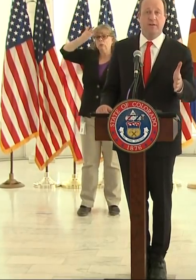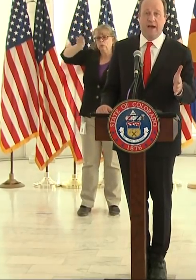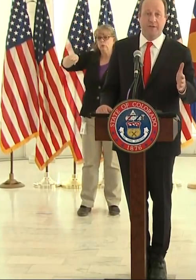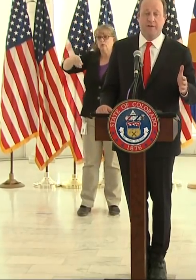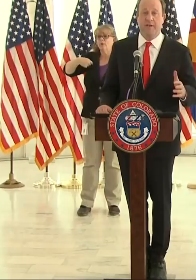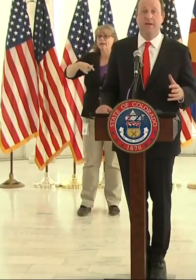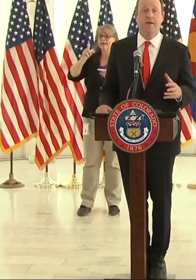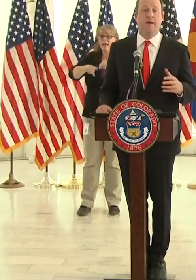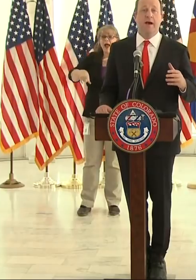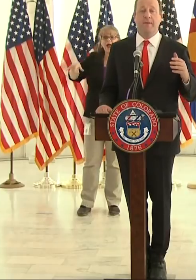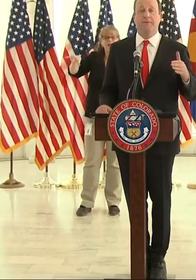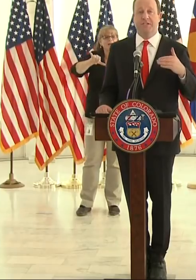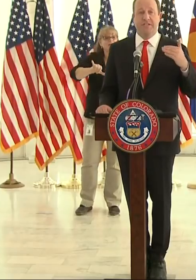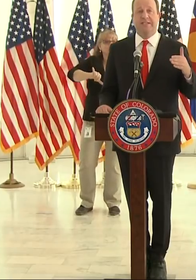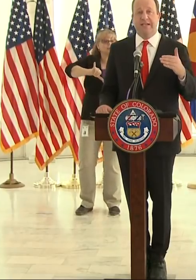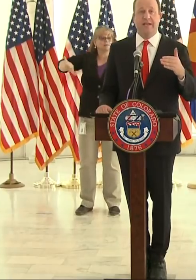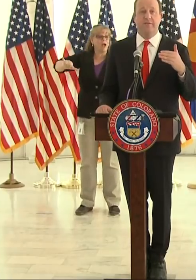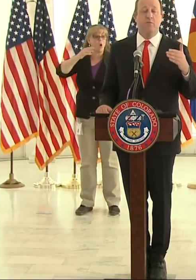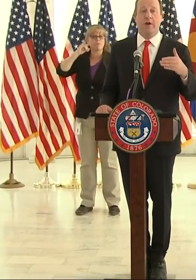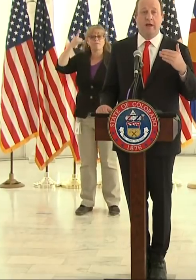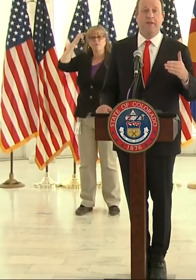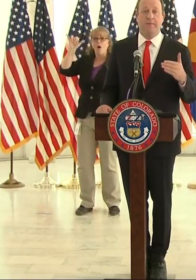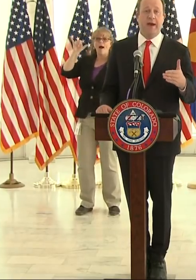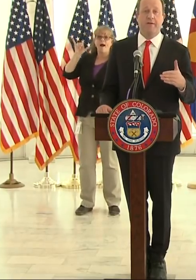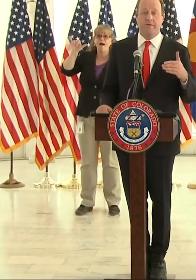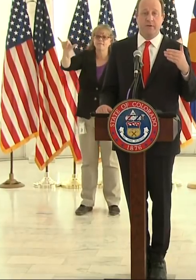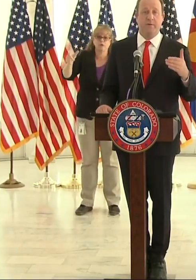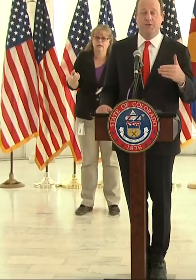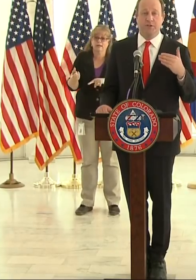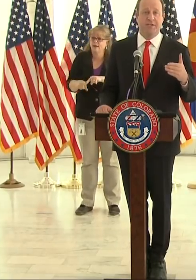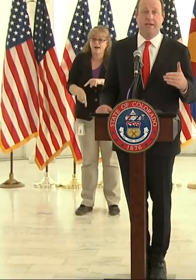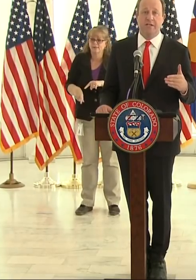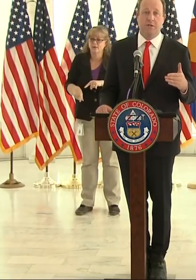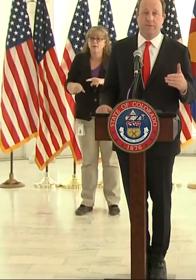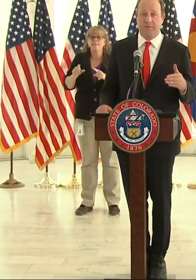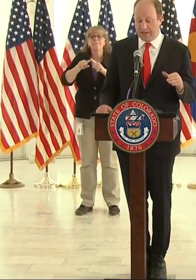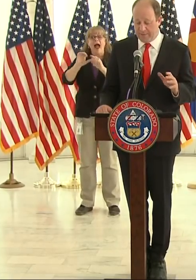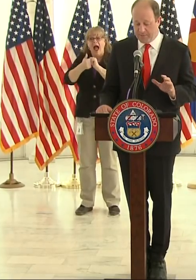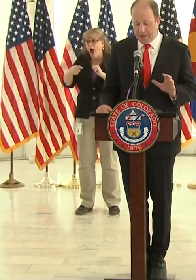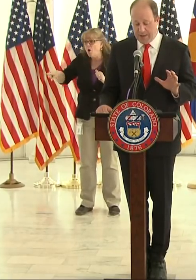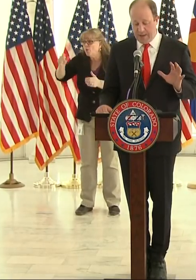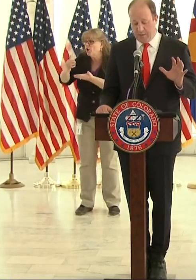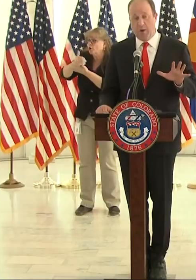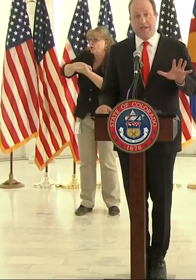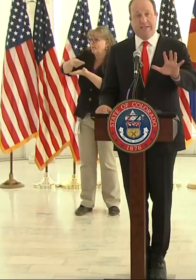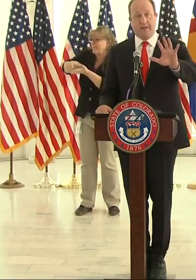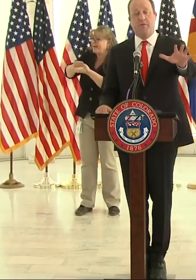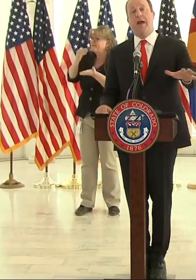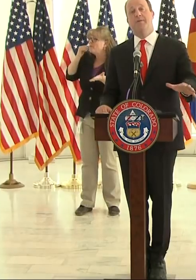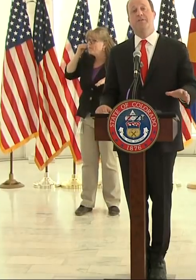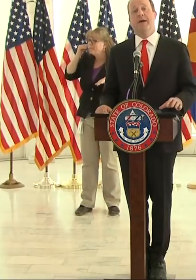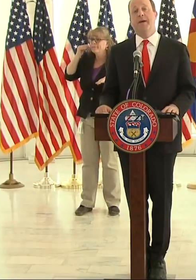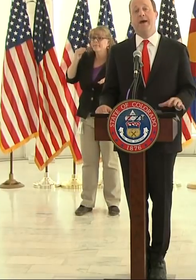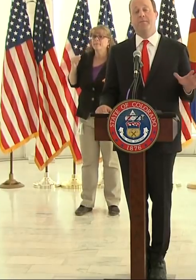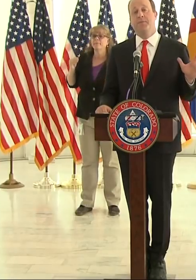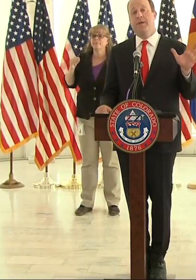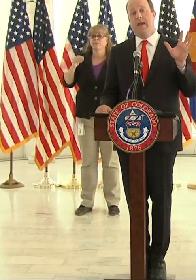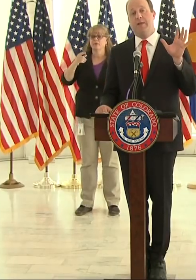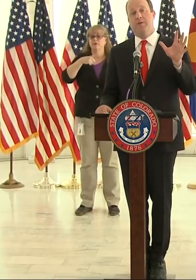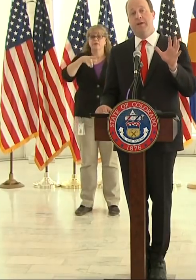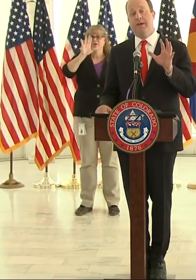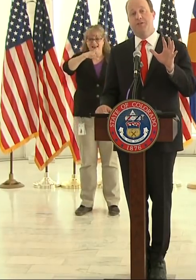people need to earn a livelihood. People just need to set into a more healthy pattern from an emotional and psychological perspective. We want to set the parameters of that